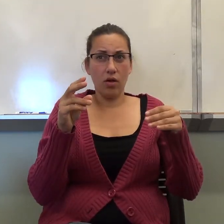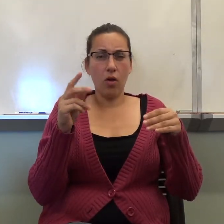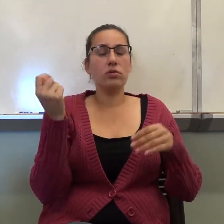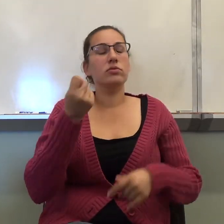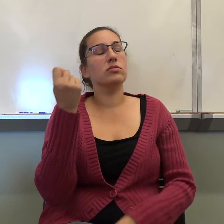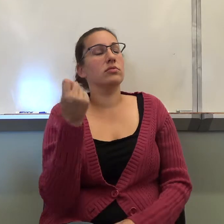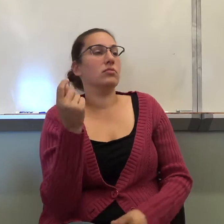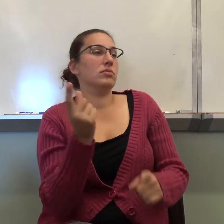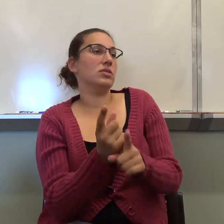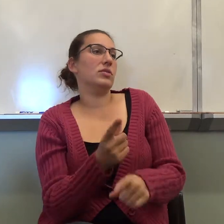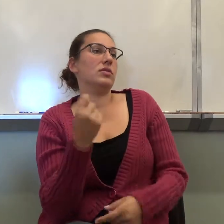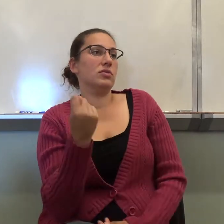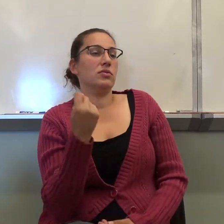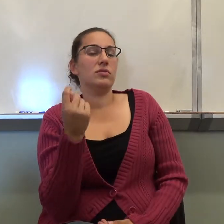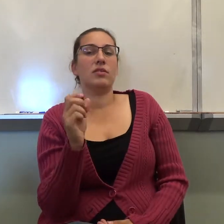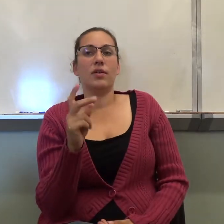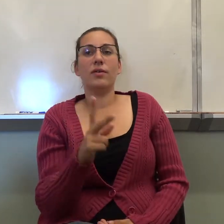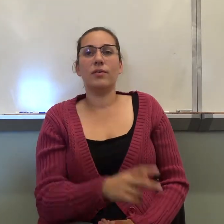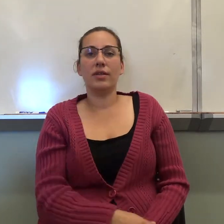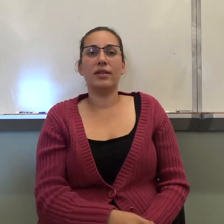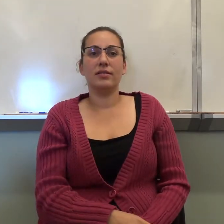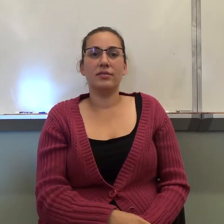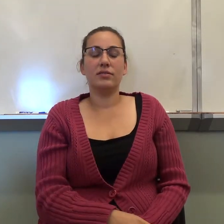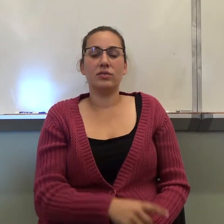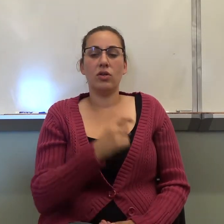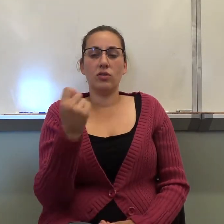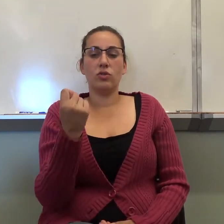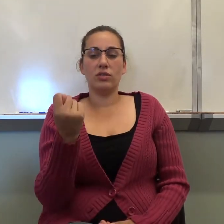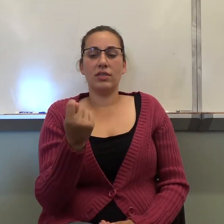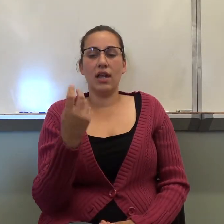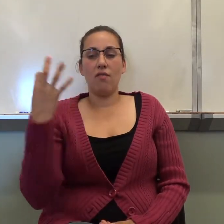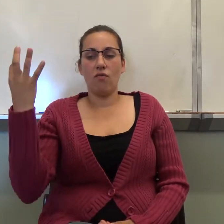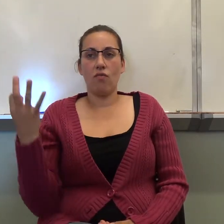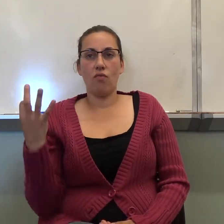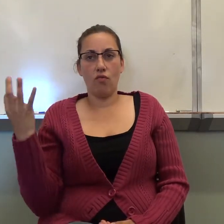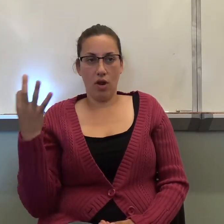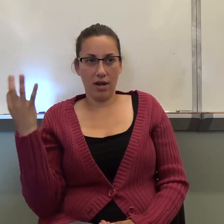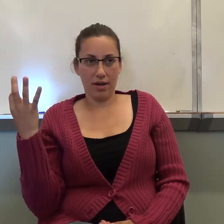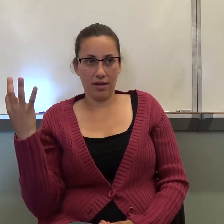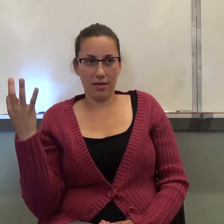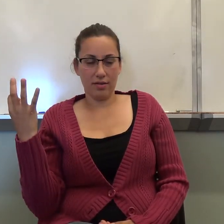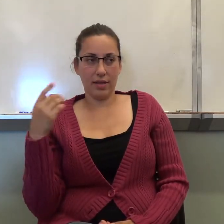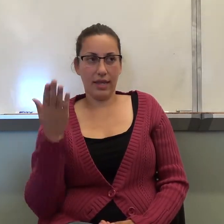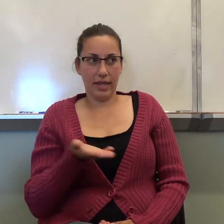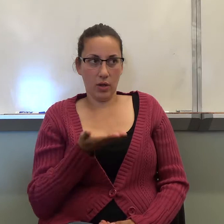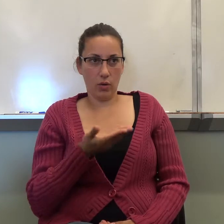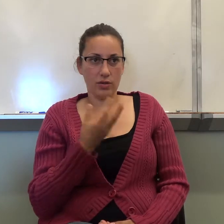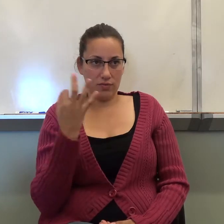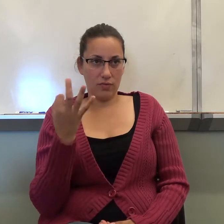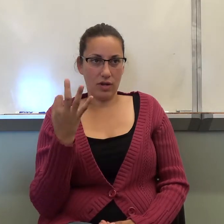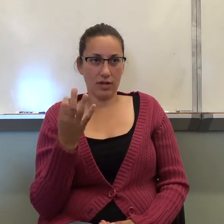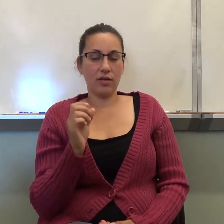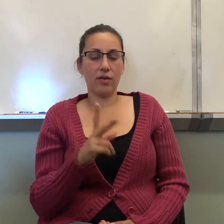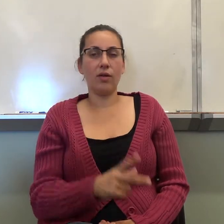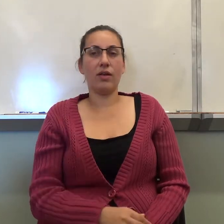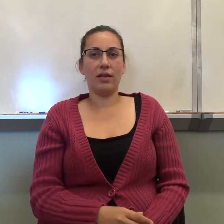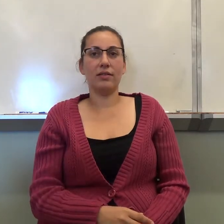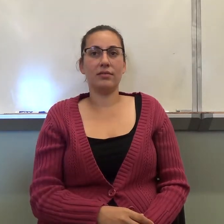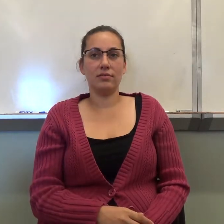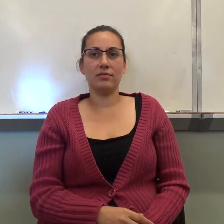often, what comes in is strung out like this. You know, well, you want this, which represents maybe temperature,